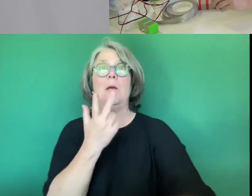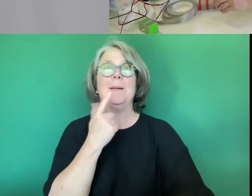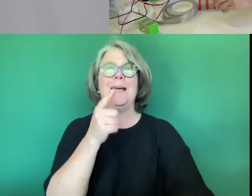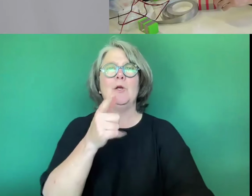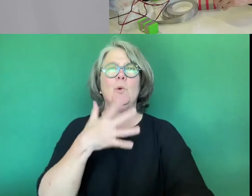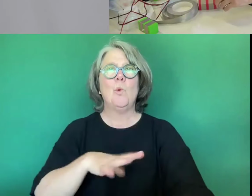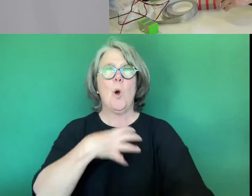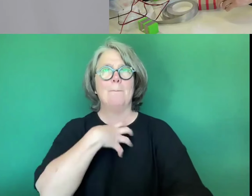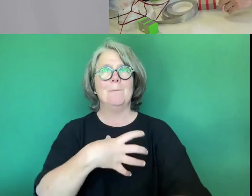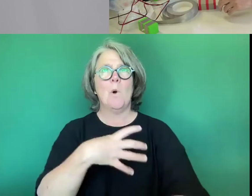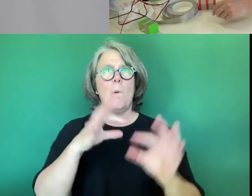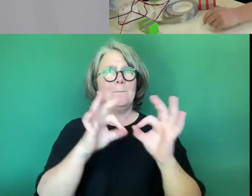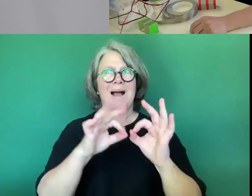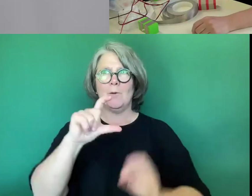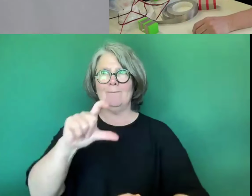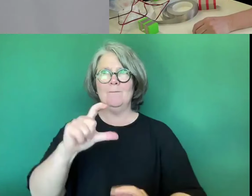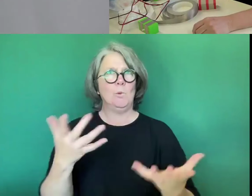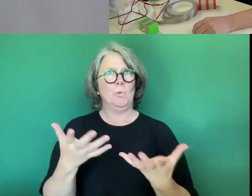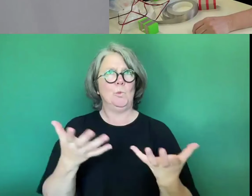how would you do so?